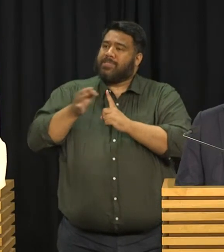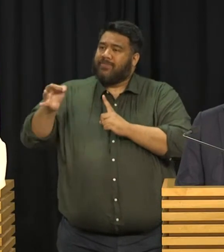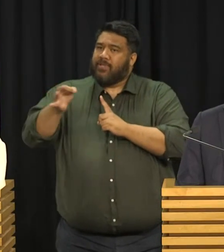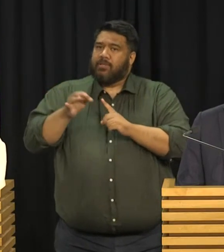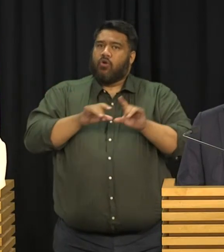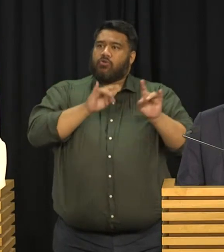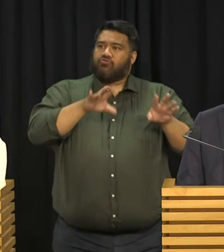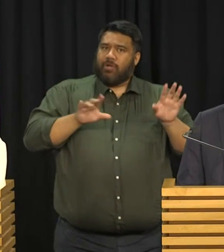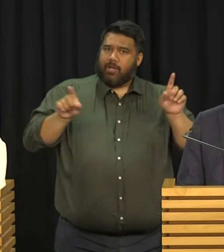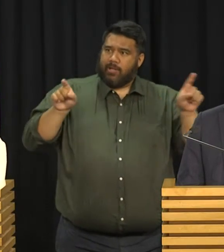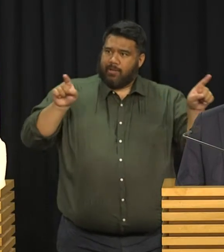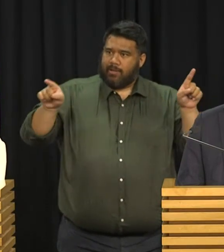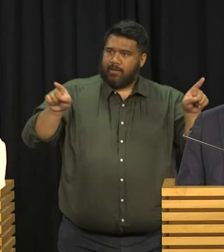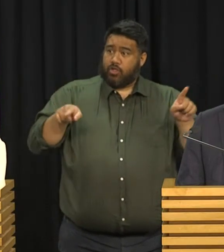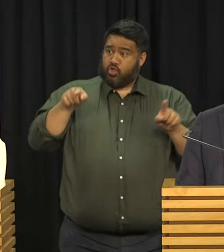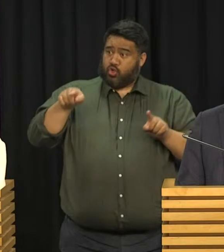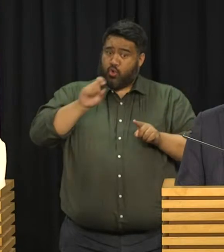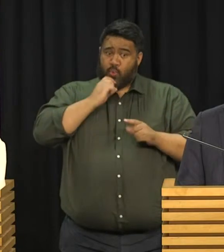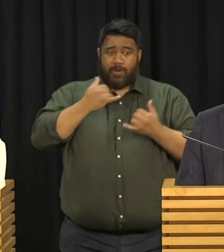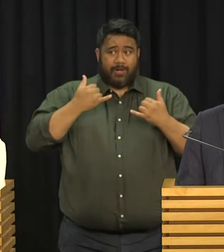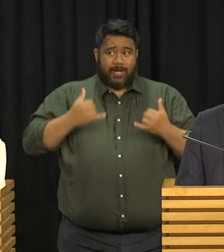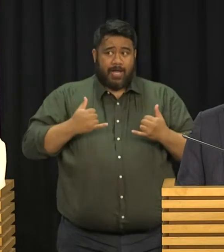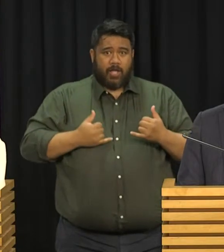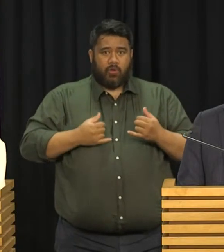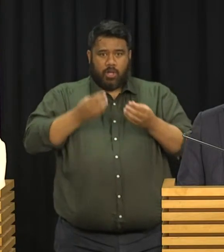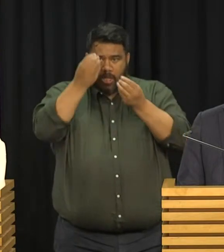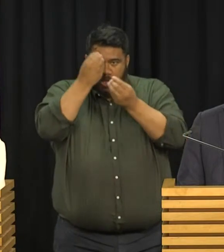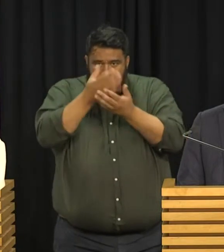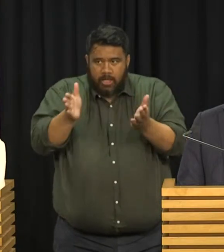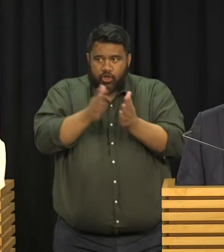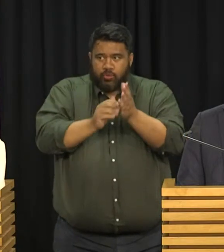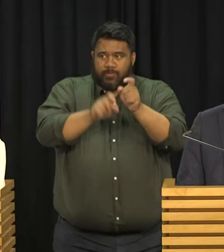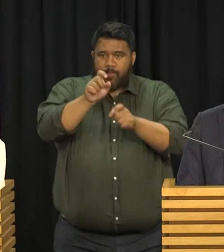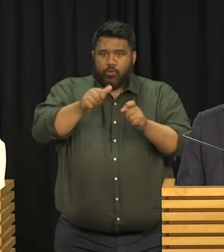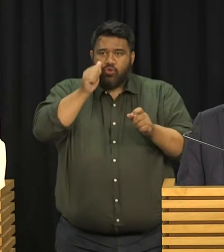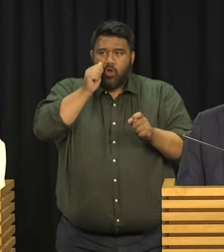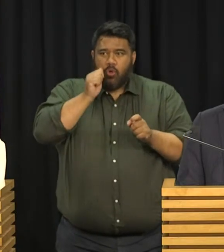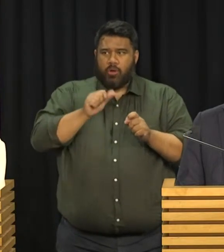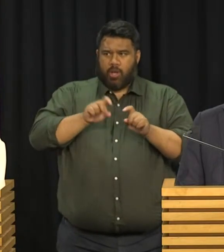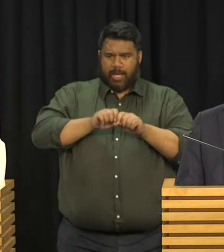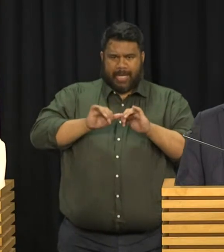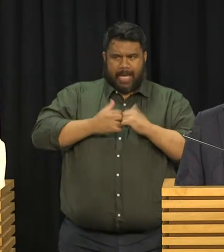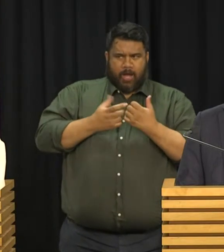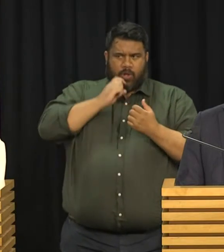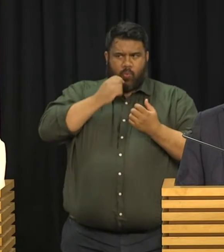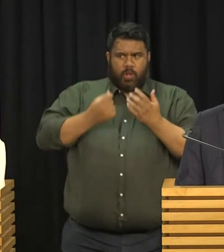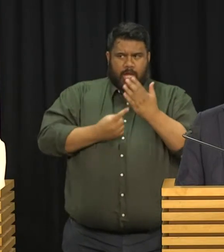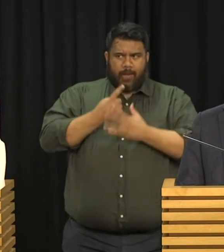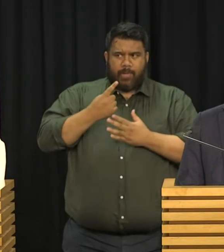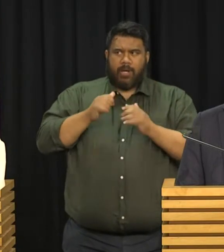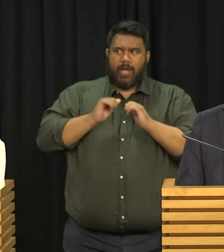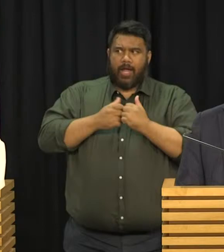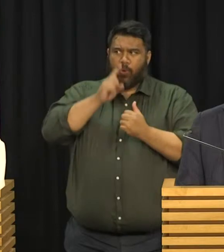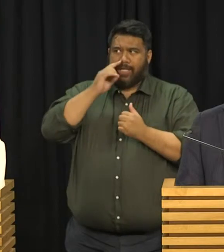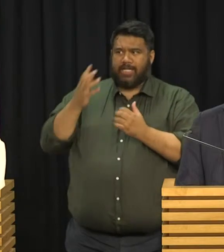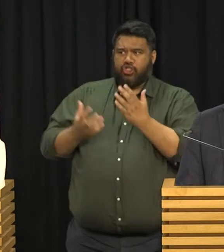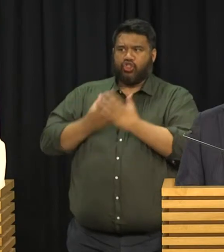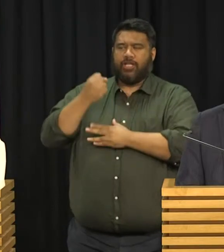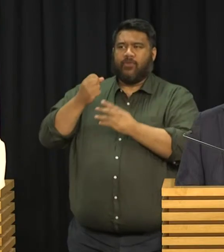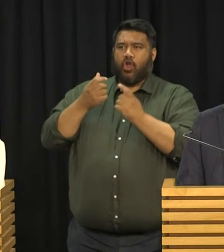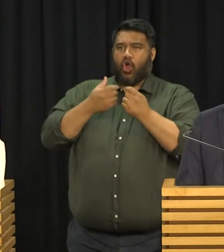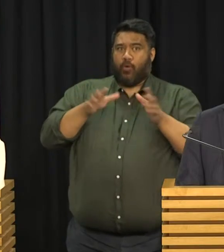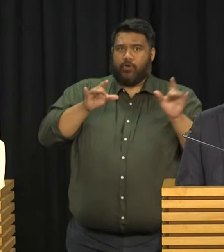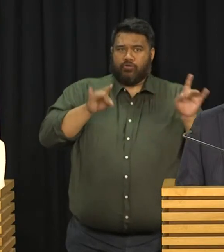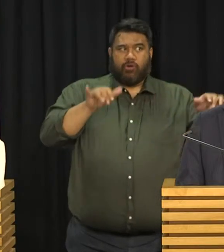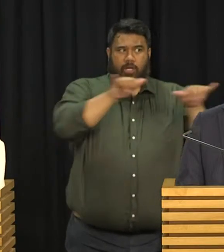though, are you going to start to provide the public, I guess, with a bit of a frame of what would be required to get to that point? Because at the moment it seems as